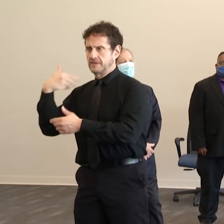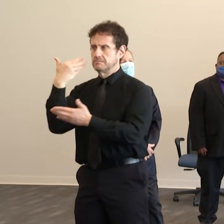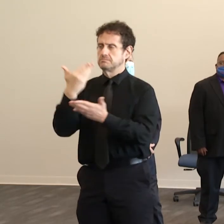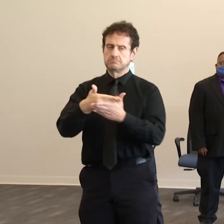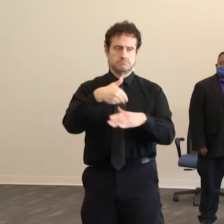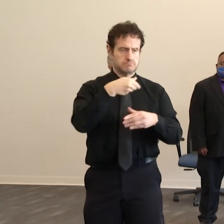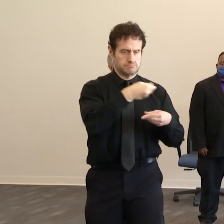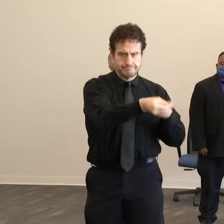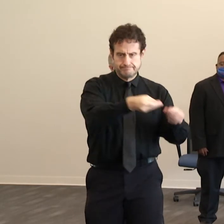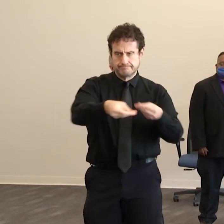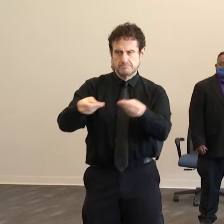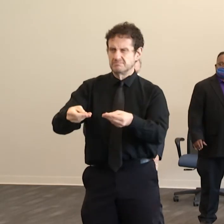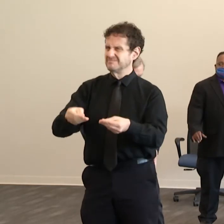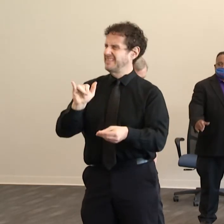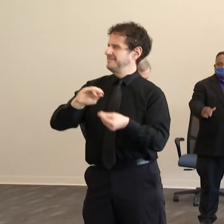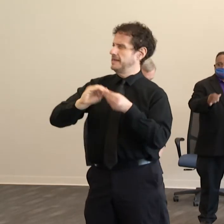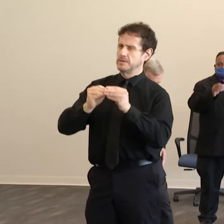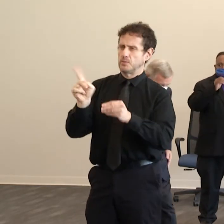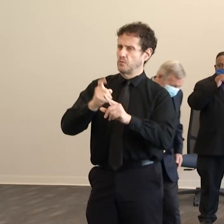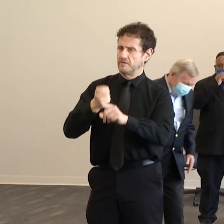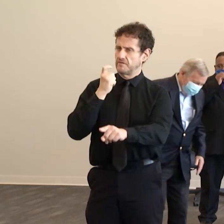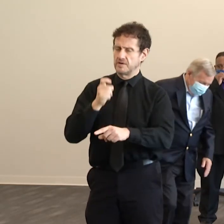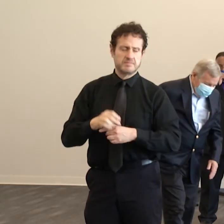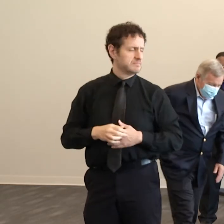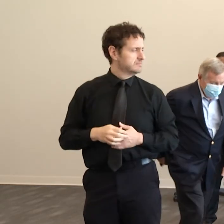I'd like to know where you got that figure from.